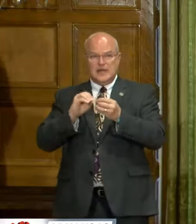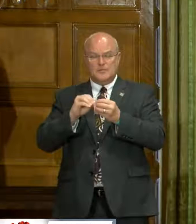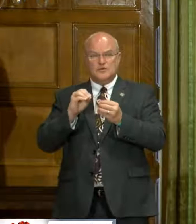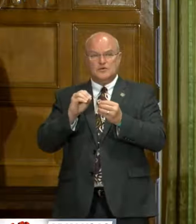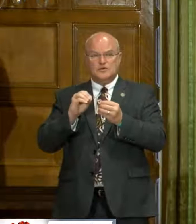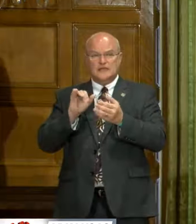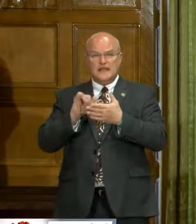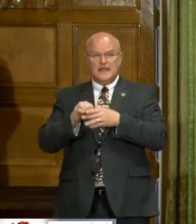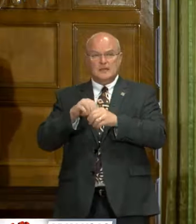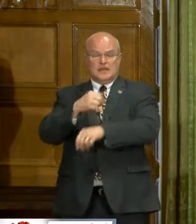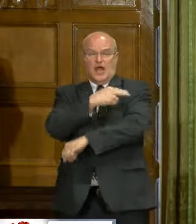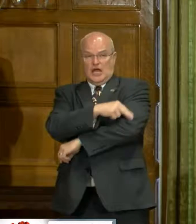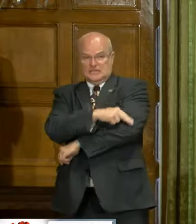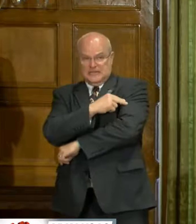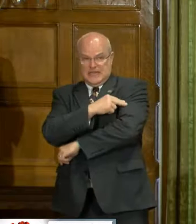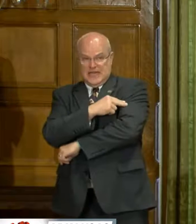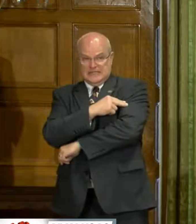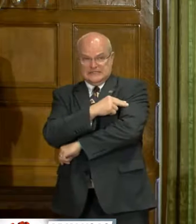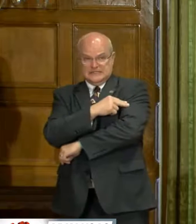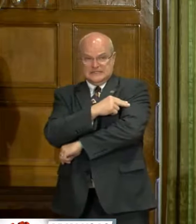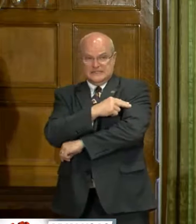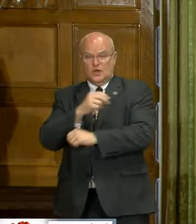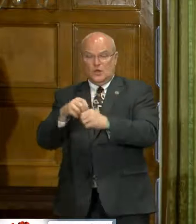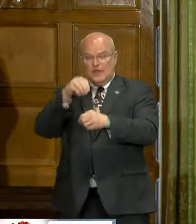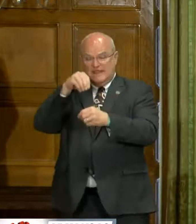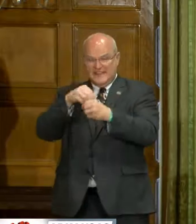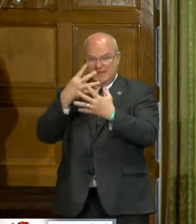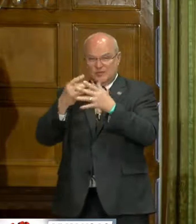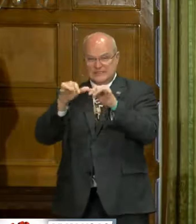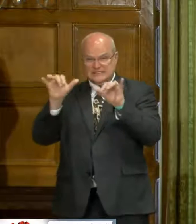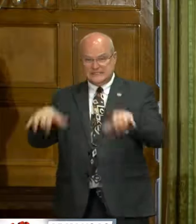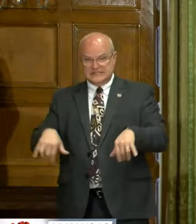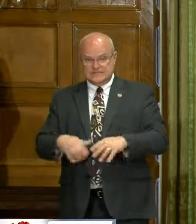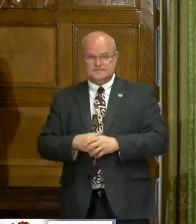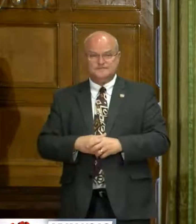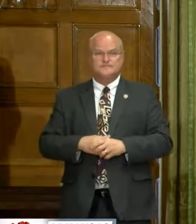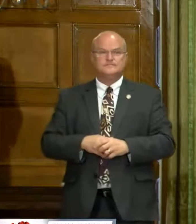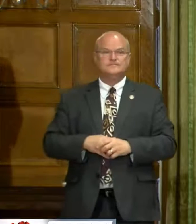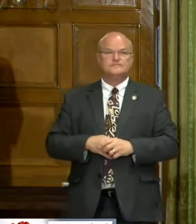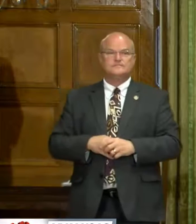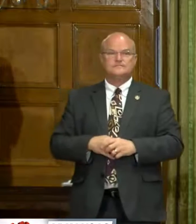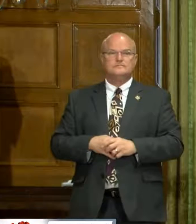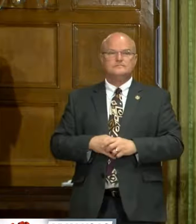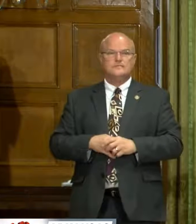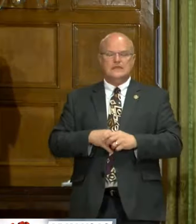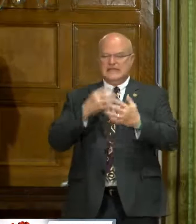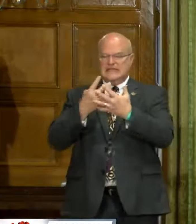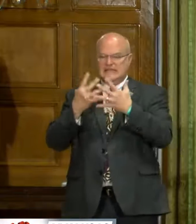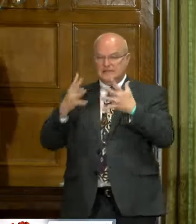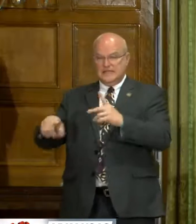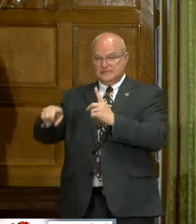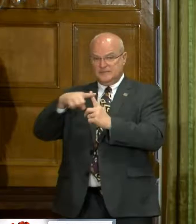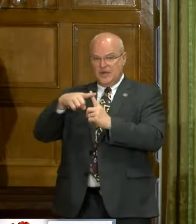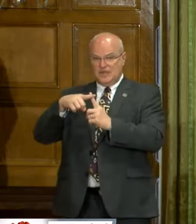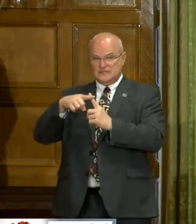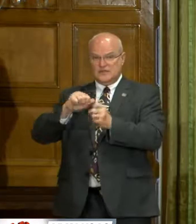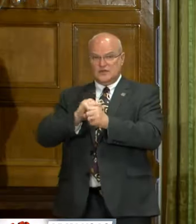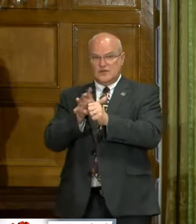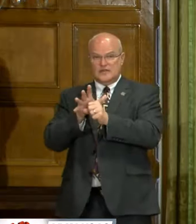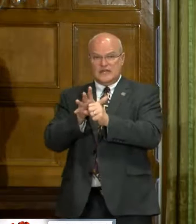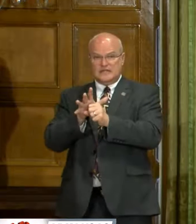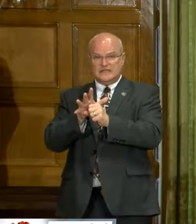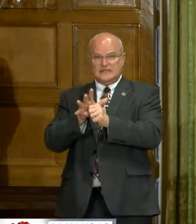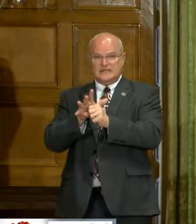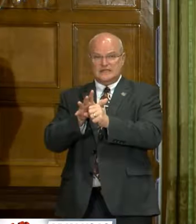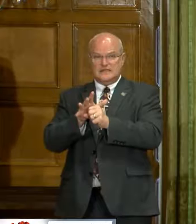numbers that are being hospitalized within the prison system? So if an inmate is positive for COVID-19,